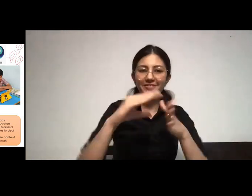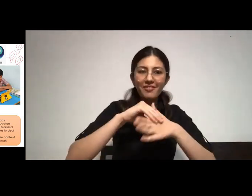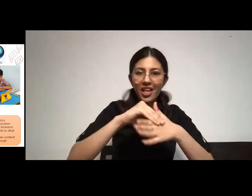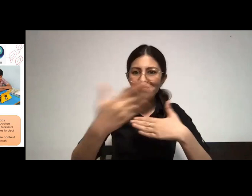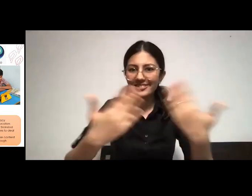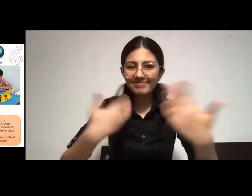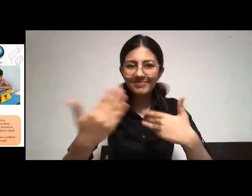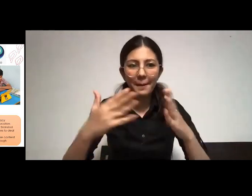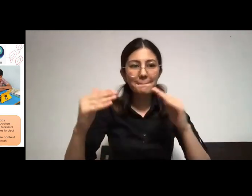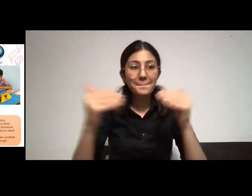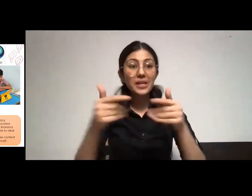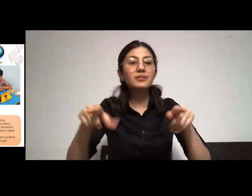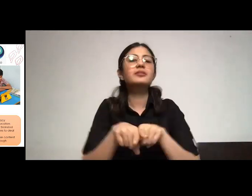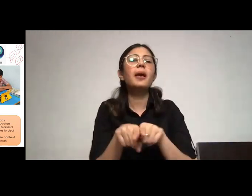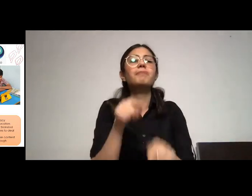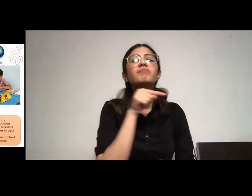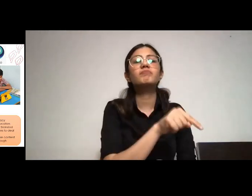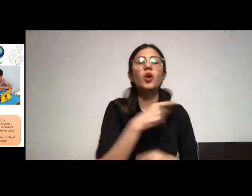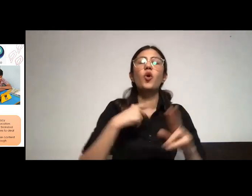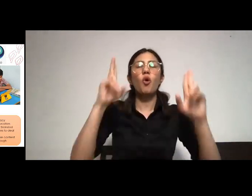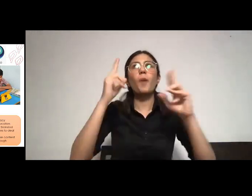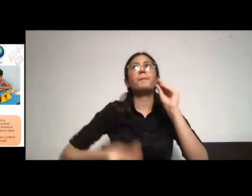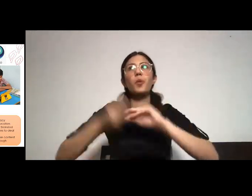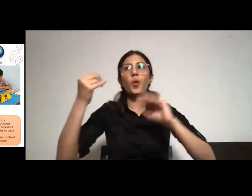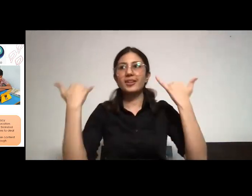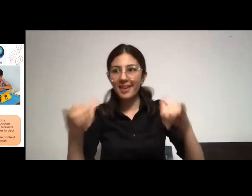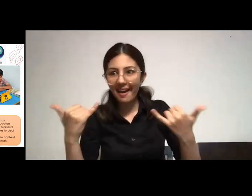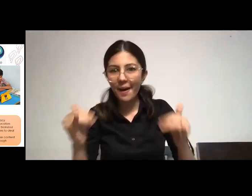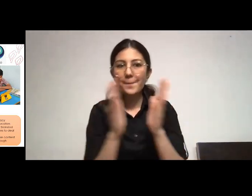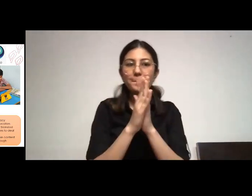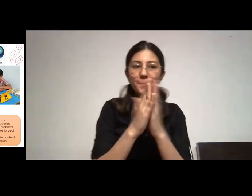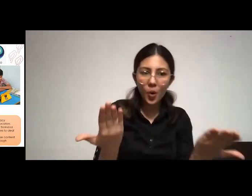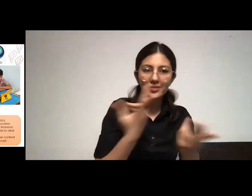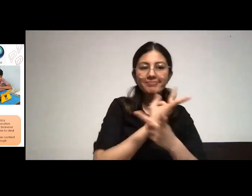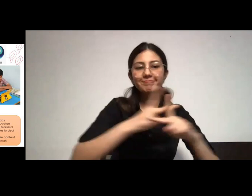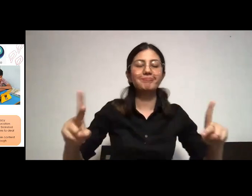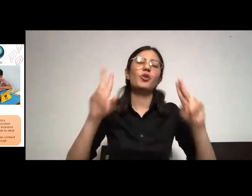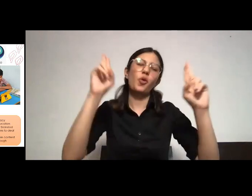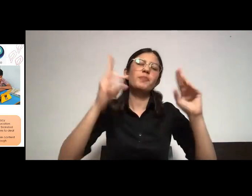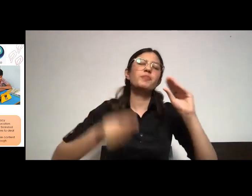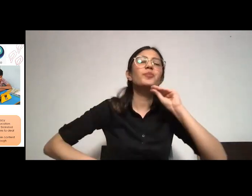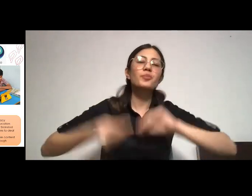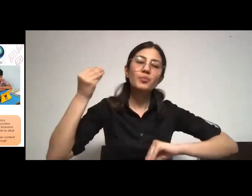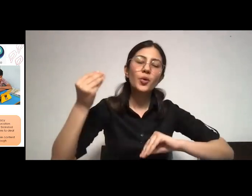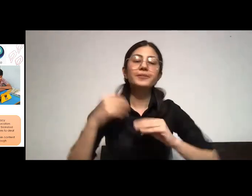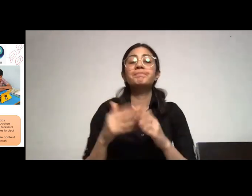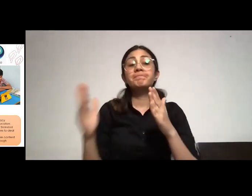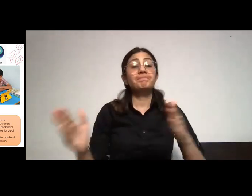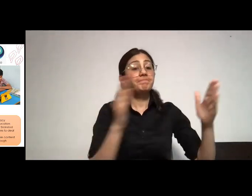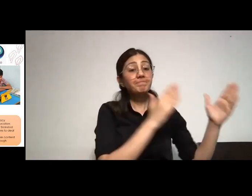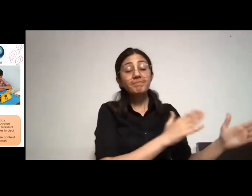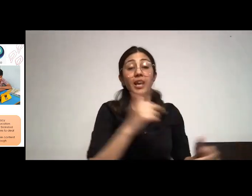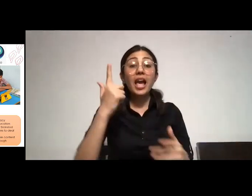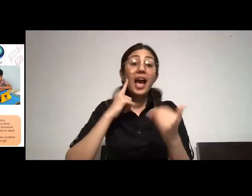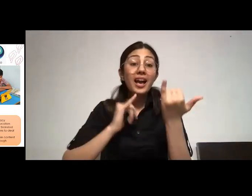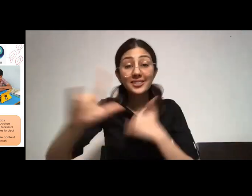we come up with more such books or games soon. Apart from that, of course, to increase ISL literacy